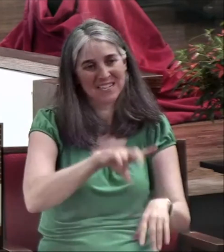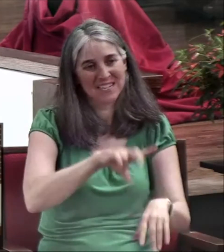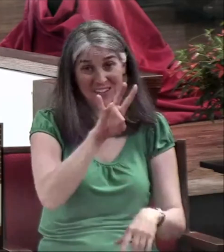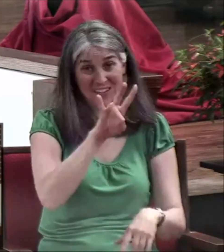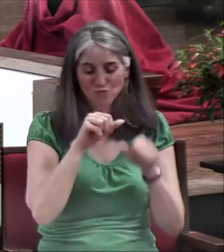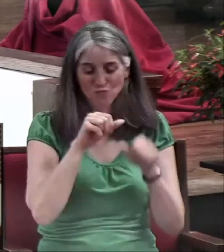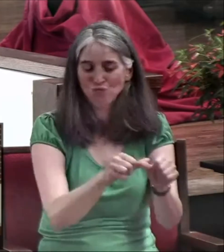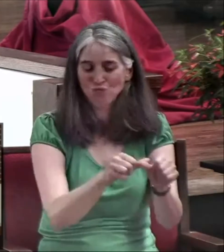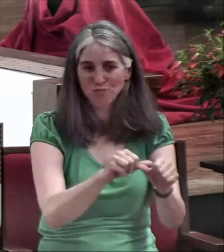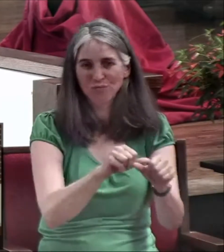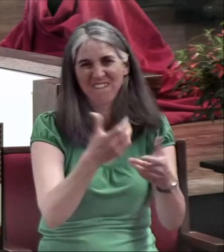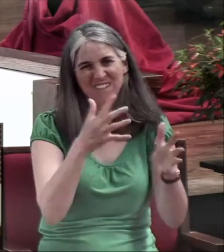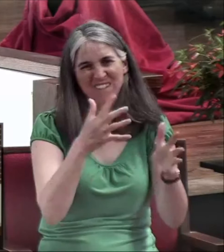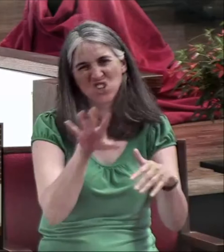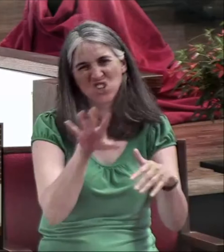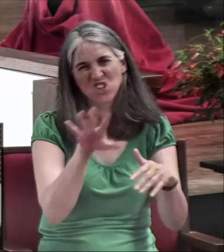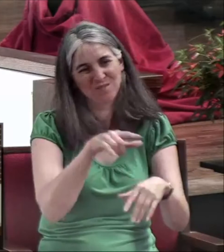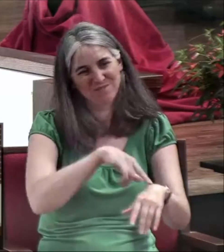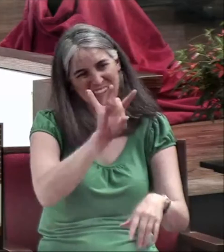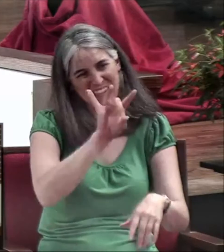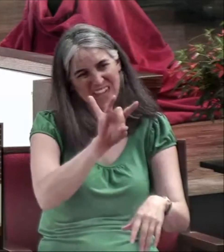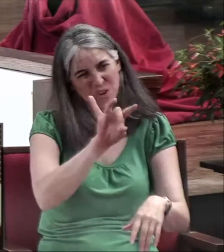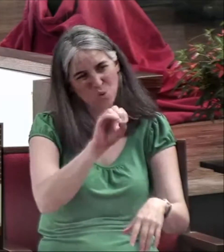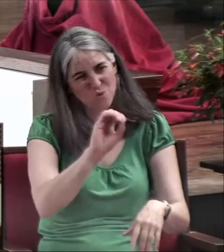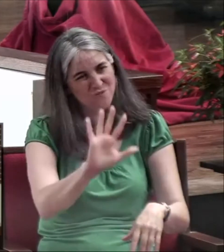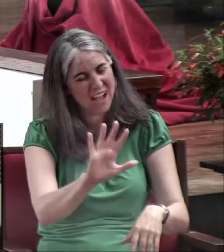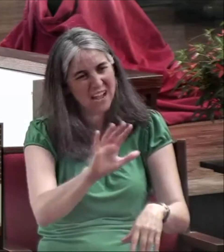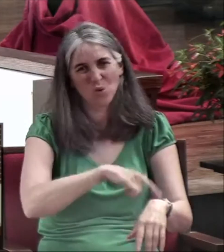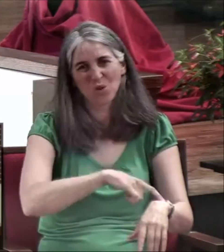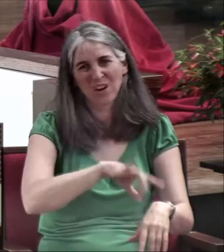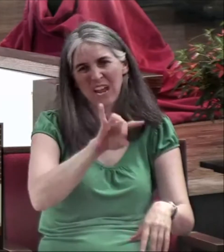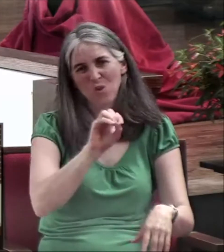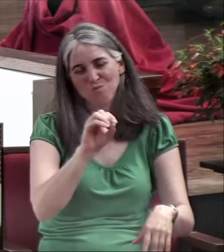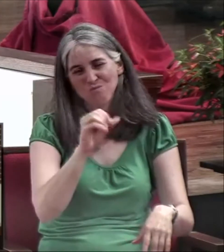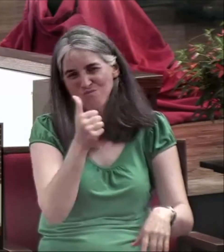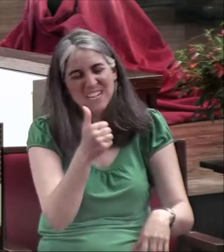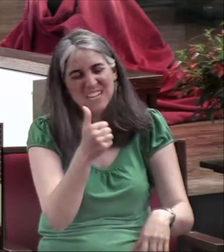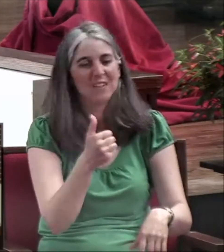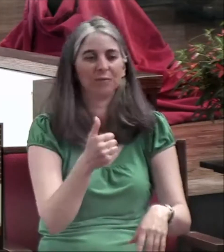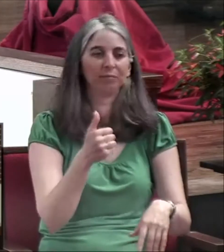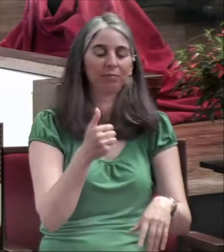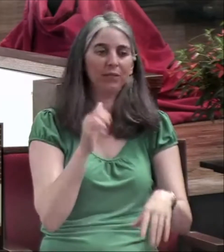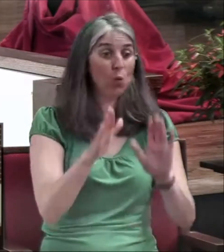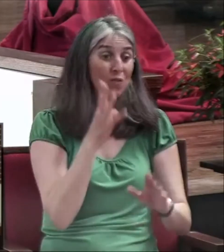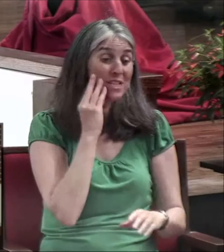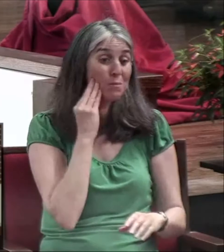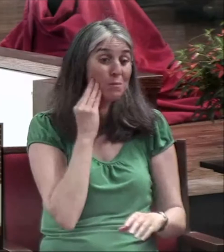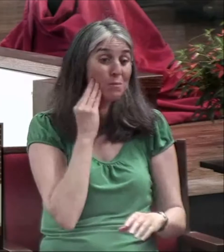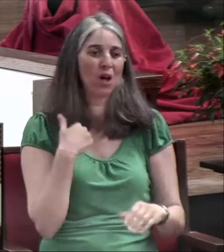8:05, 8:10, and so it's a wonderful experience, and we're actually developing